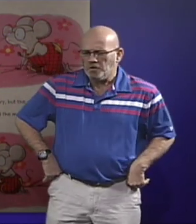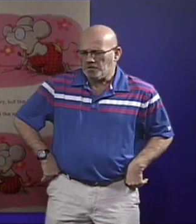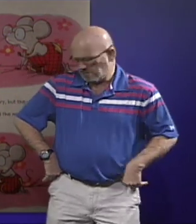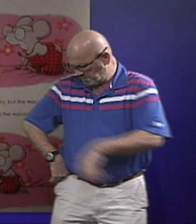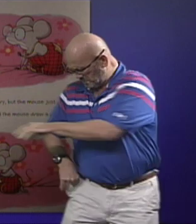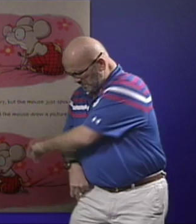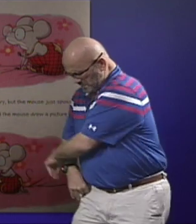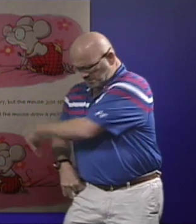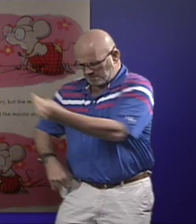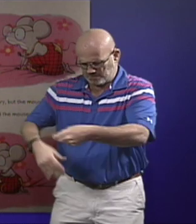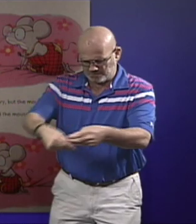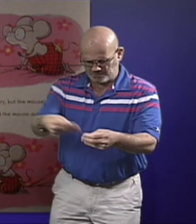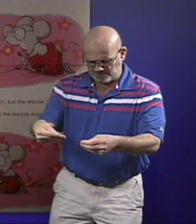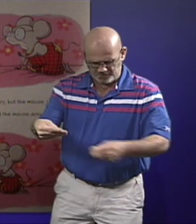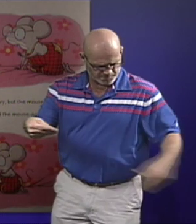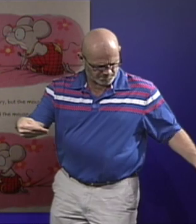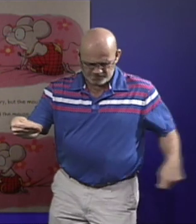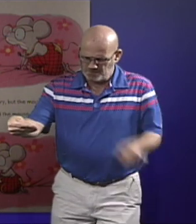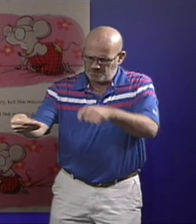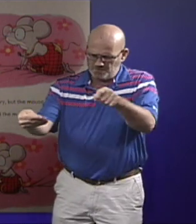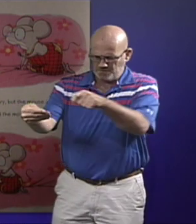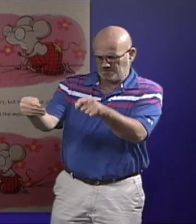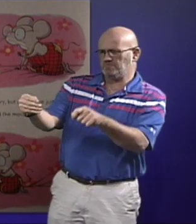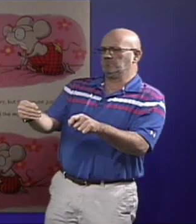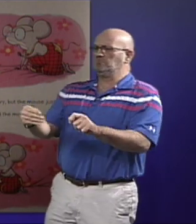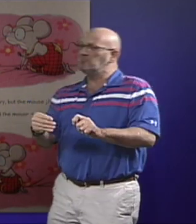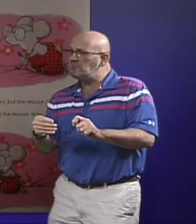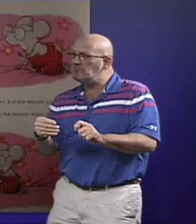Tooth Fairy drew a picture of the mouse.